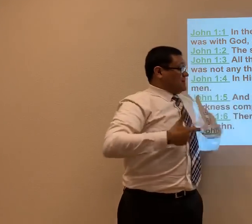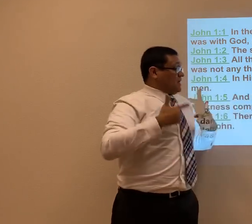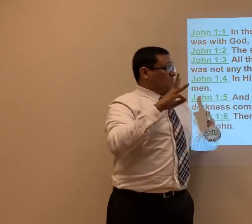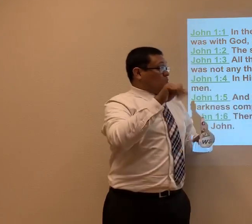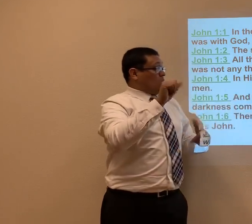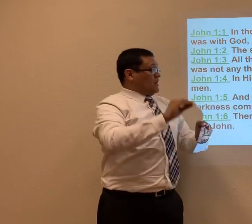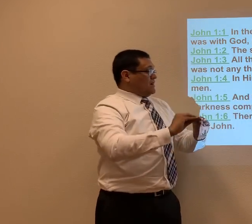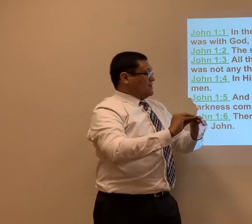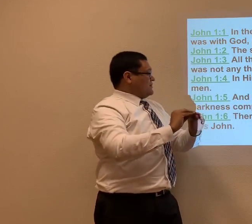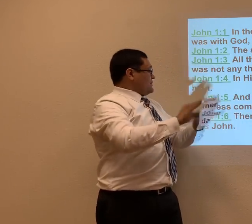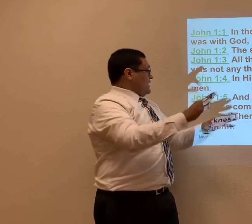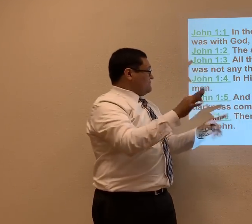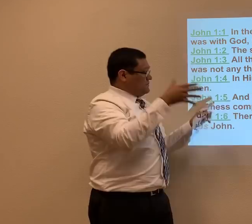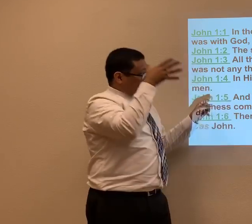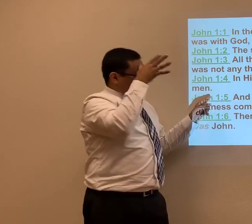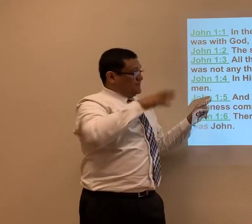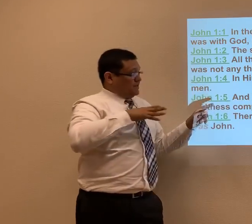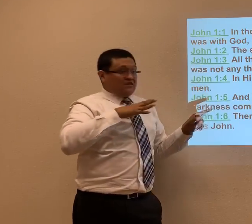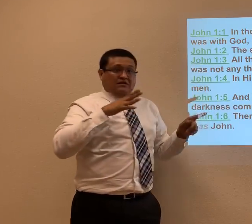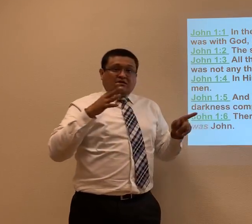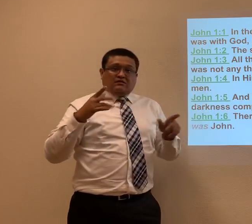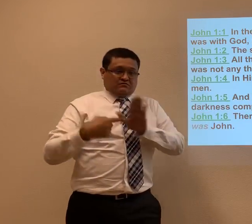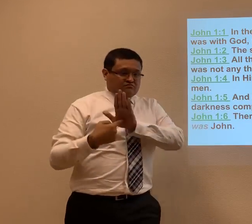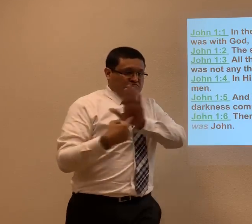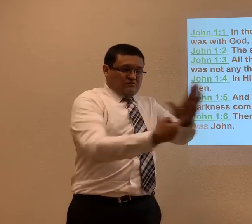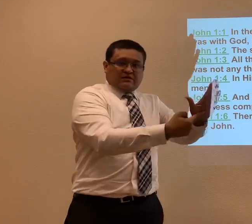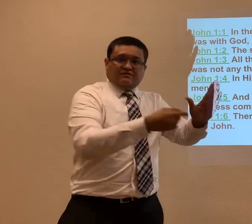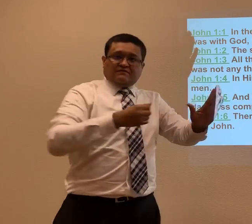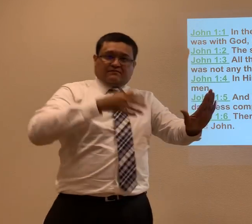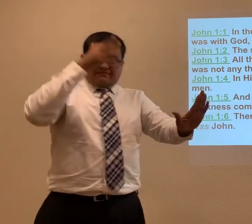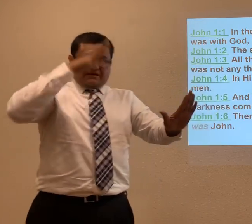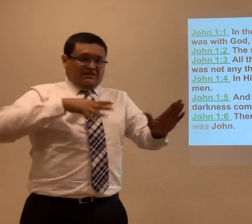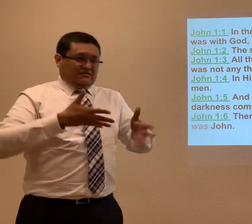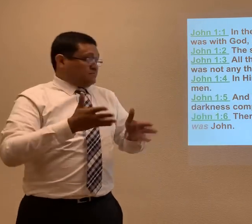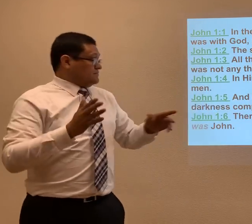And the life was the light of men.